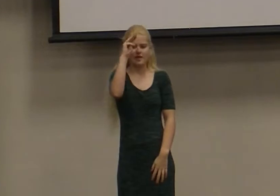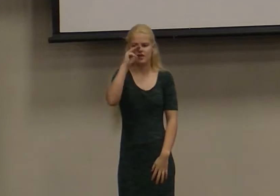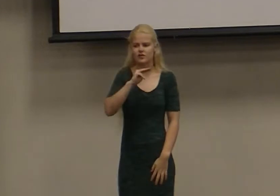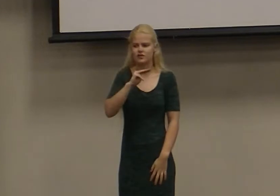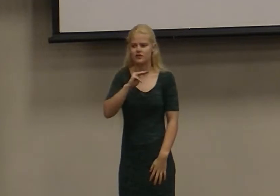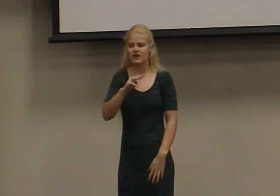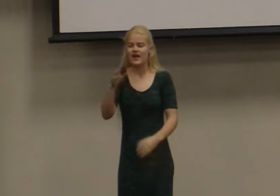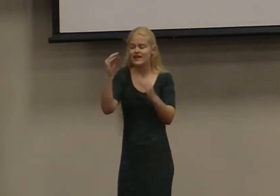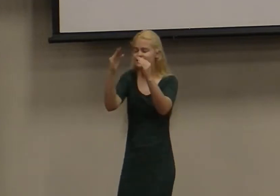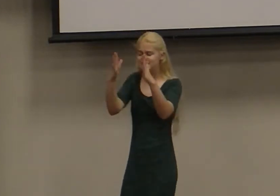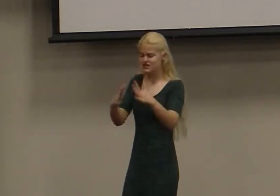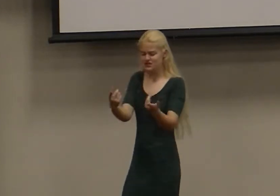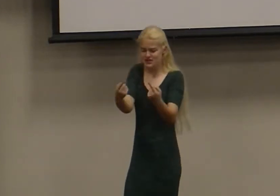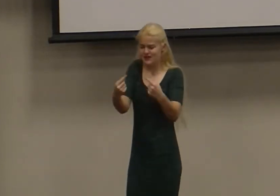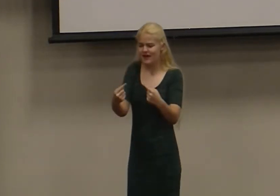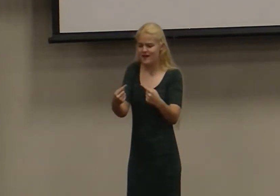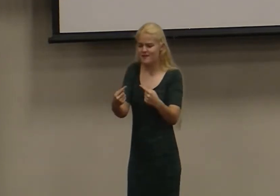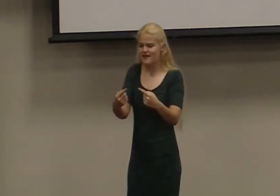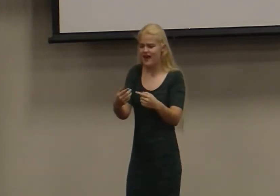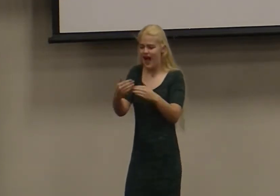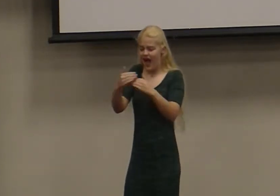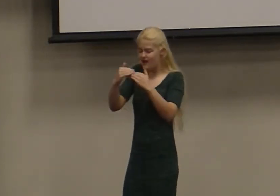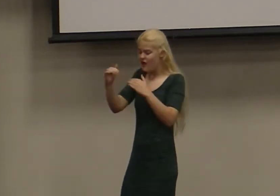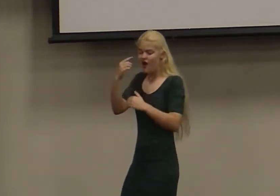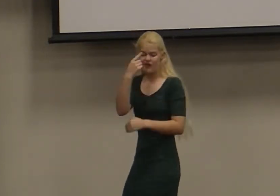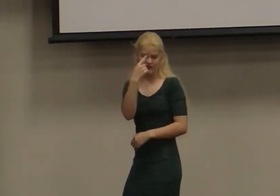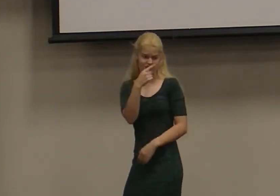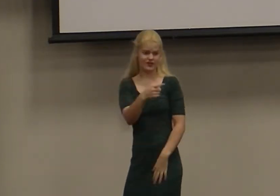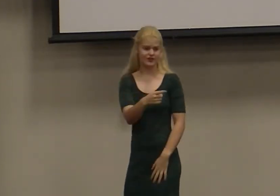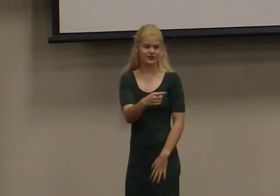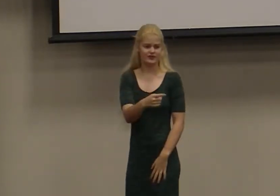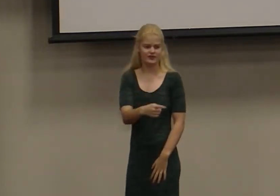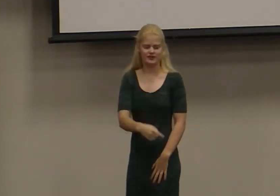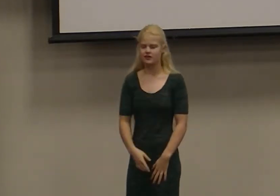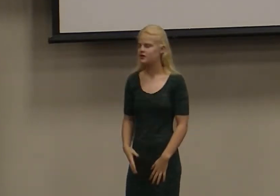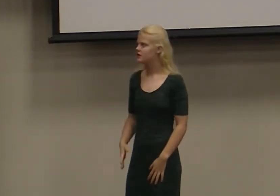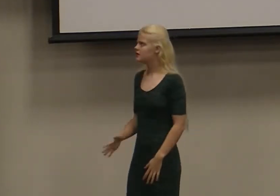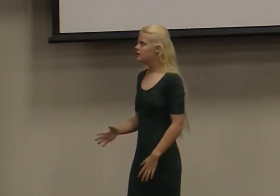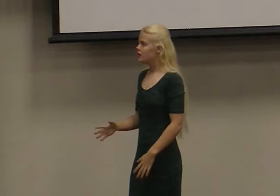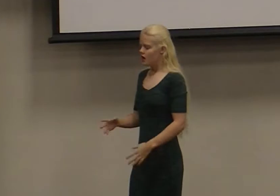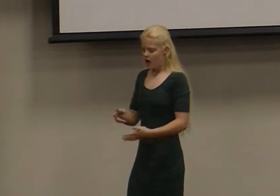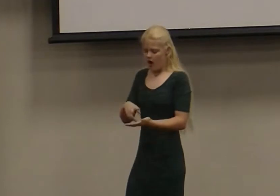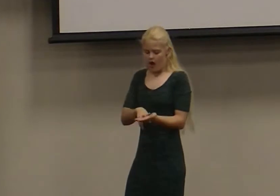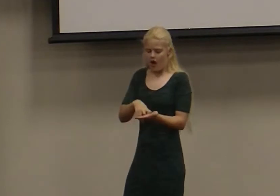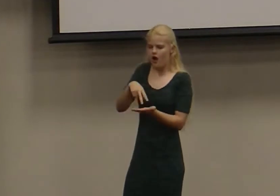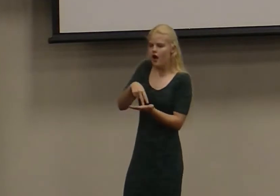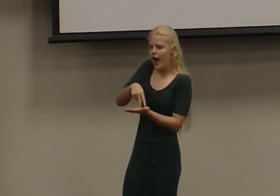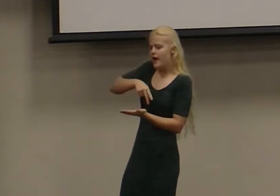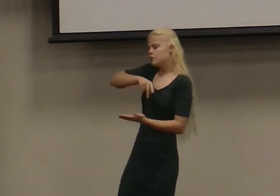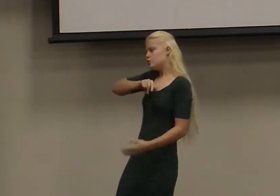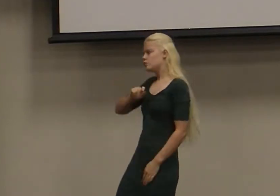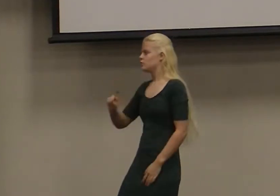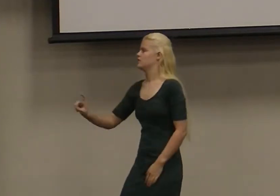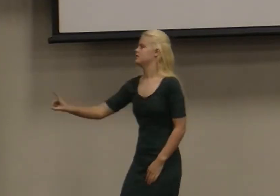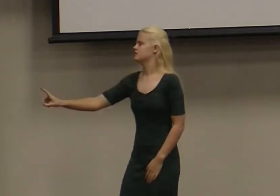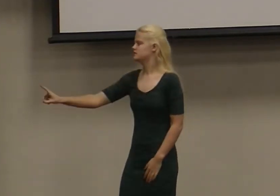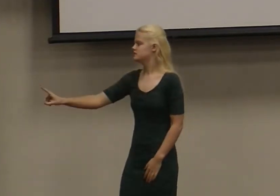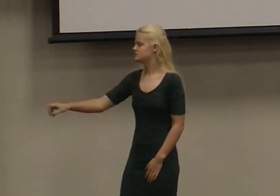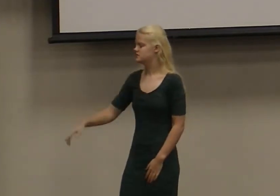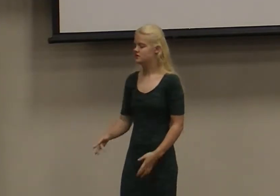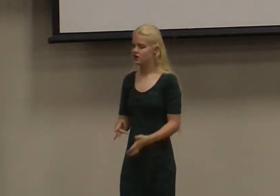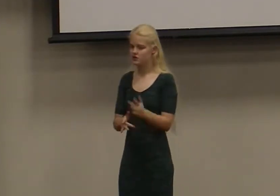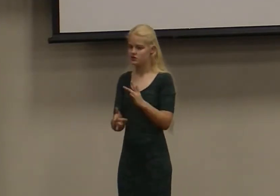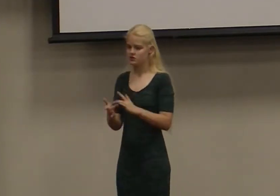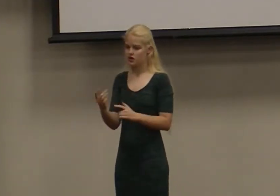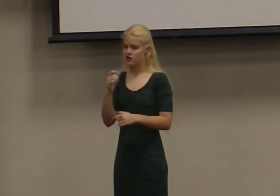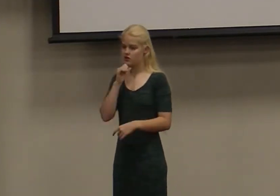teacher is here and is calling for you. As soon as Mary heard this, she got up quickly and went to him. Jesus had not yet come